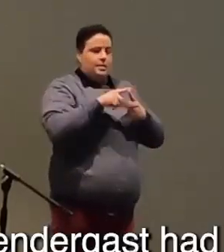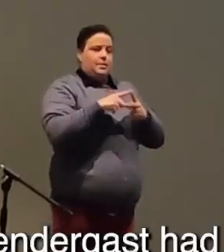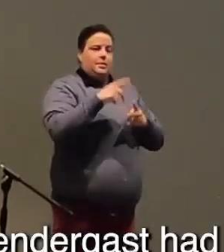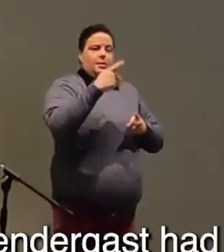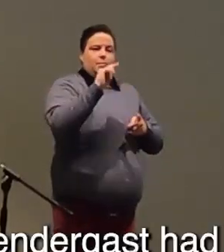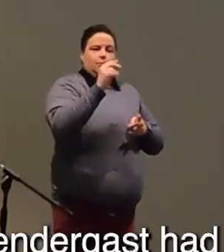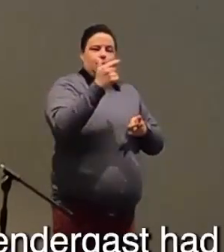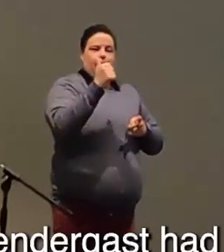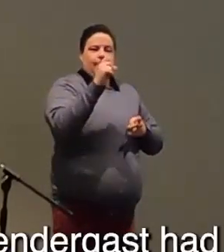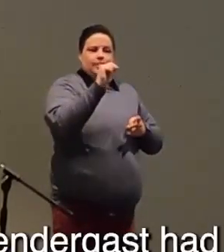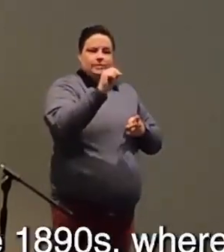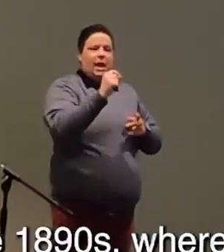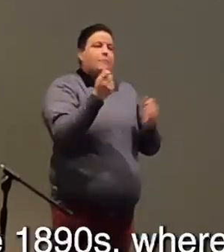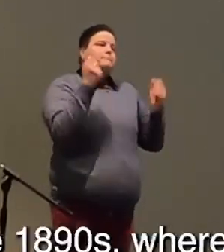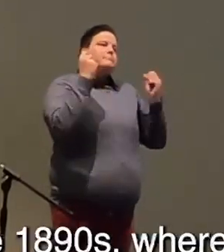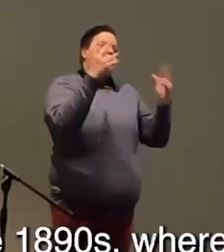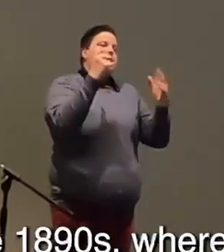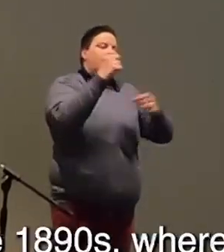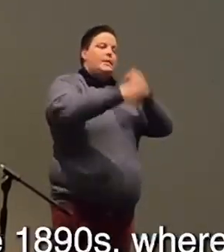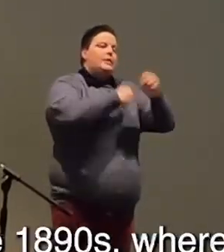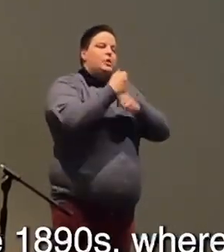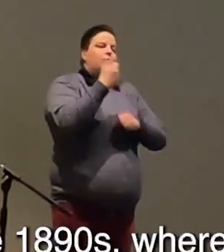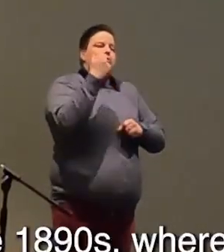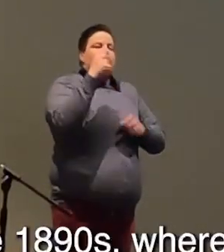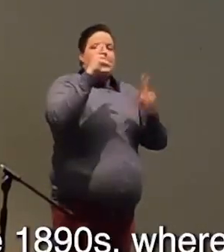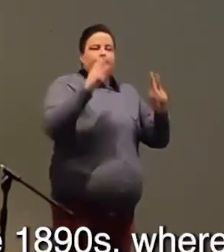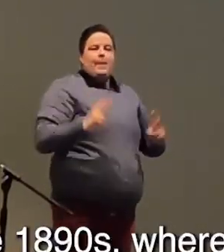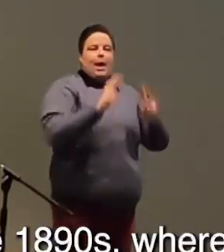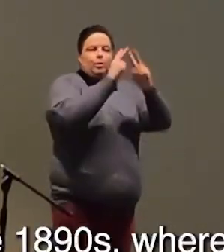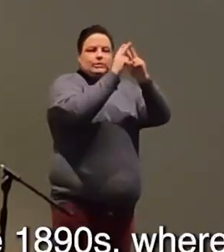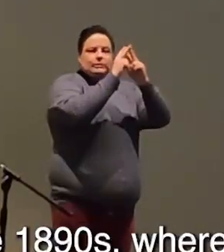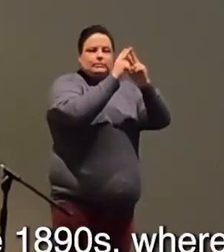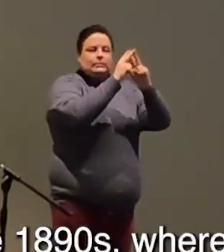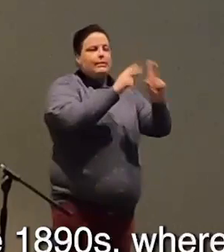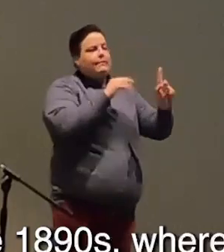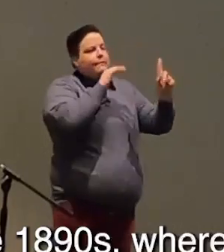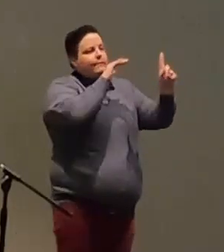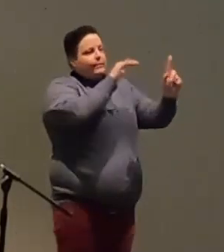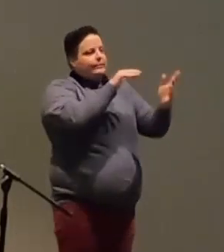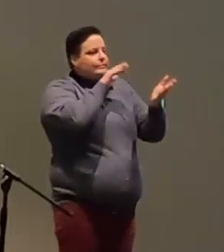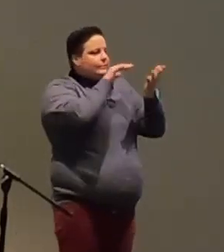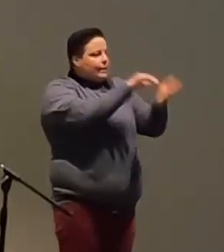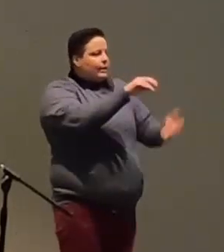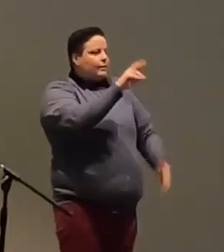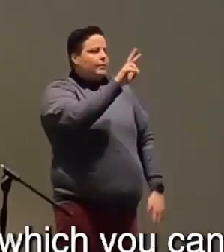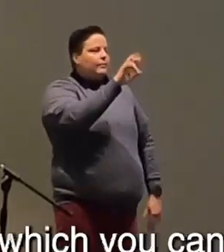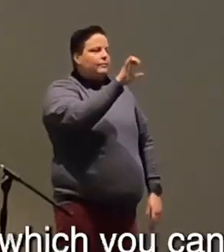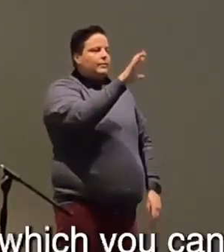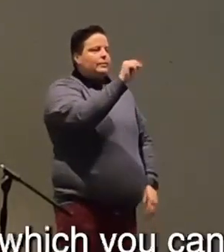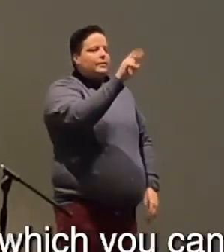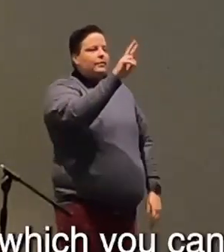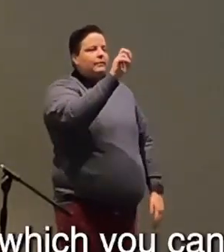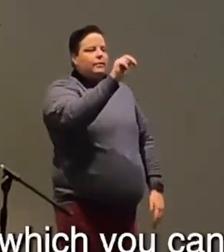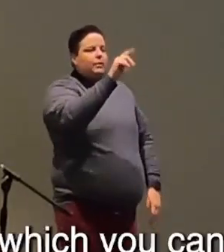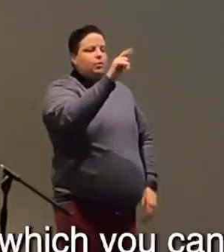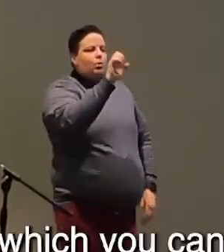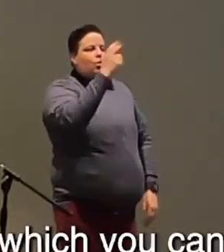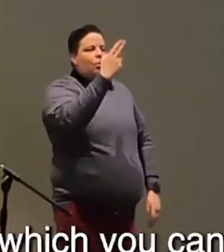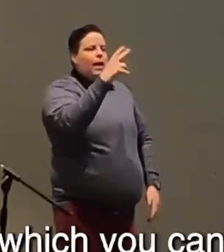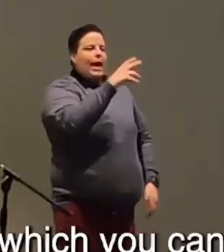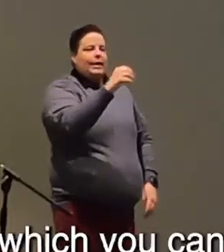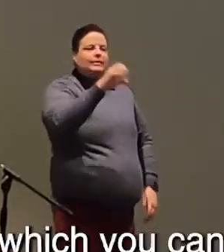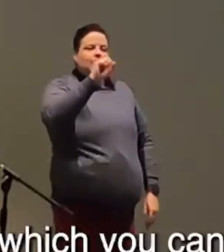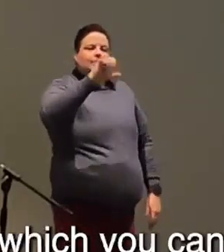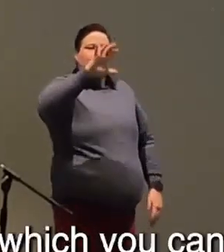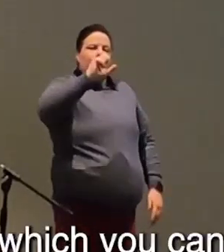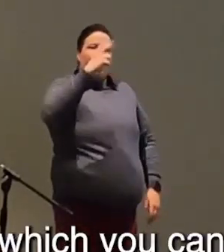extended period of time in Paris in the 1890s, where he studied the works of Vincent van Gogh and Georges Seurat, which you can see a direct